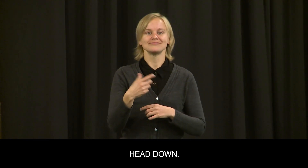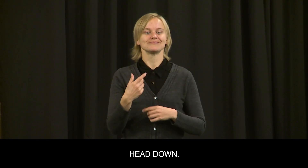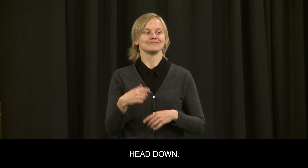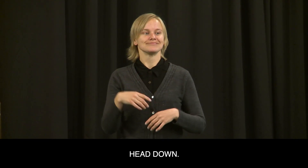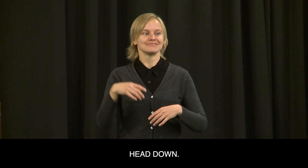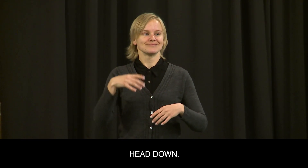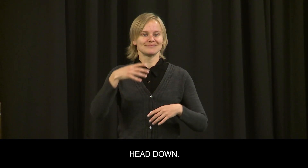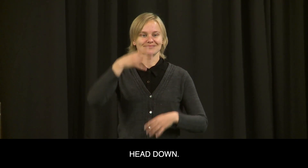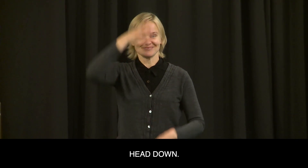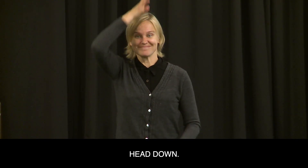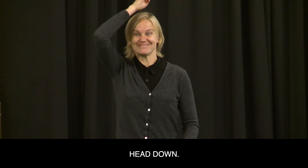down.